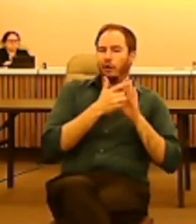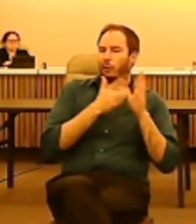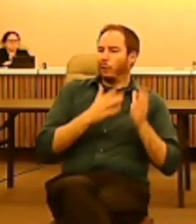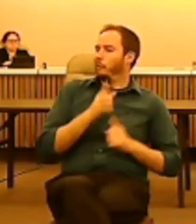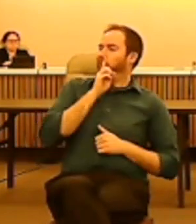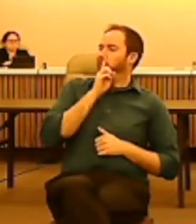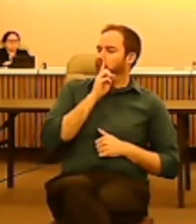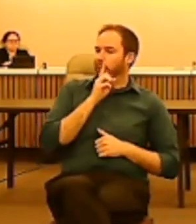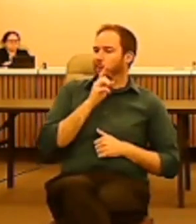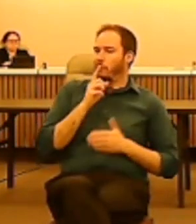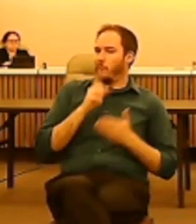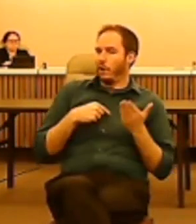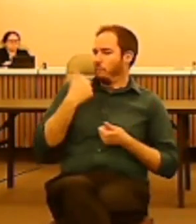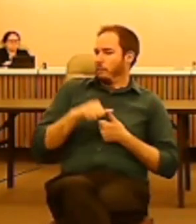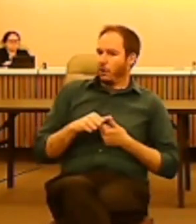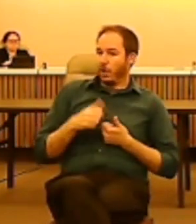Oh, okay.